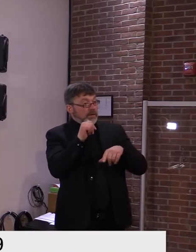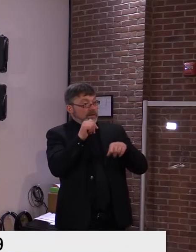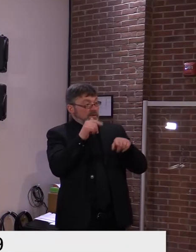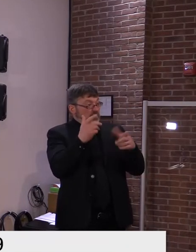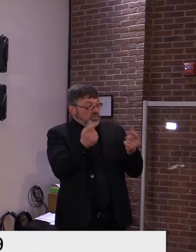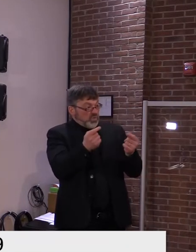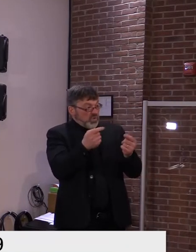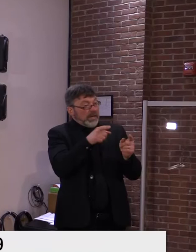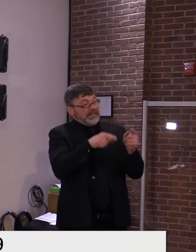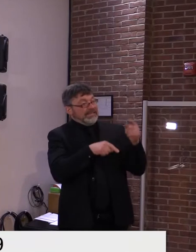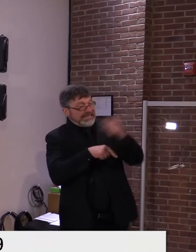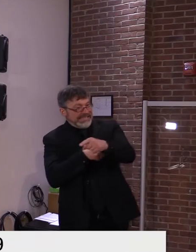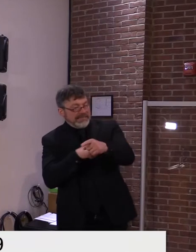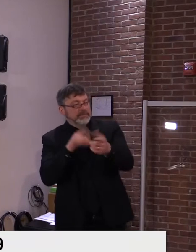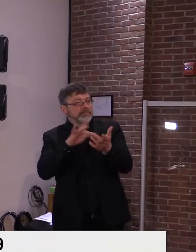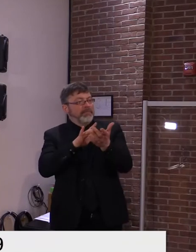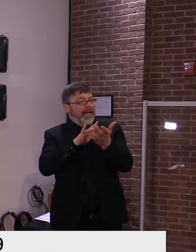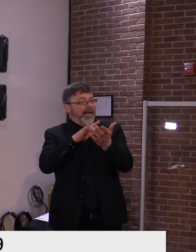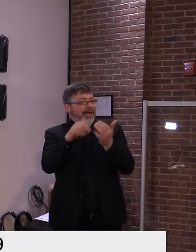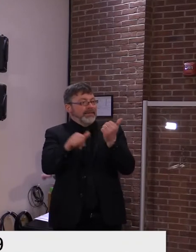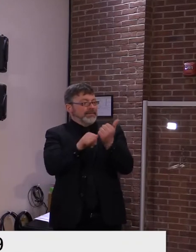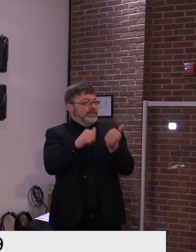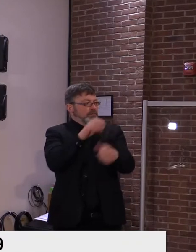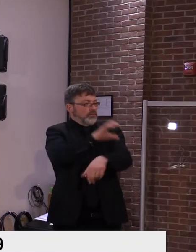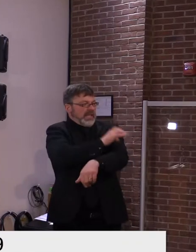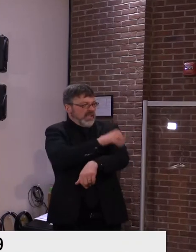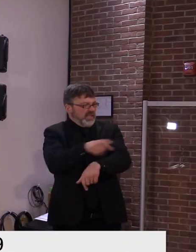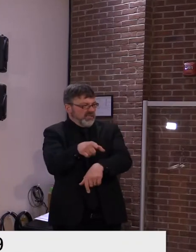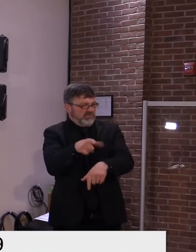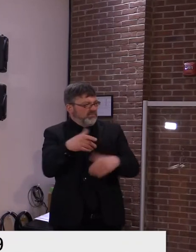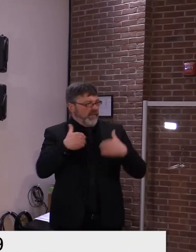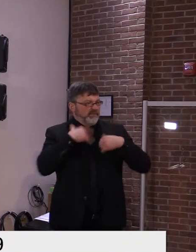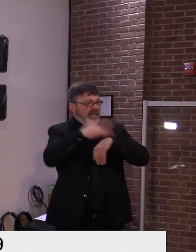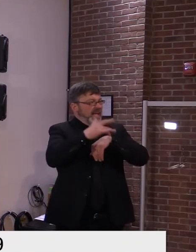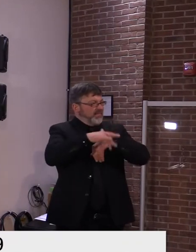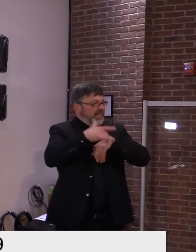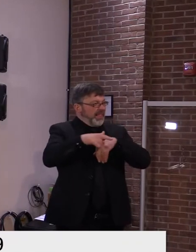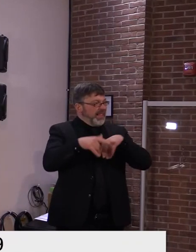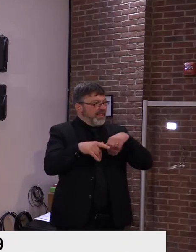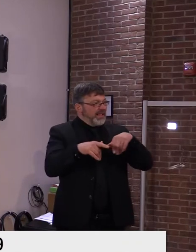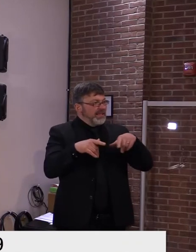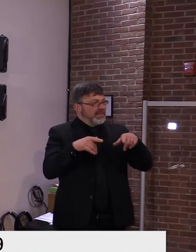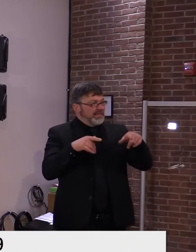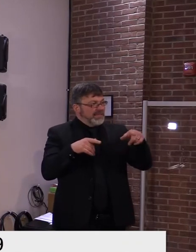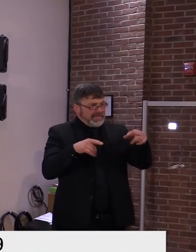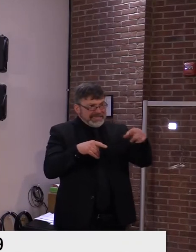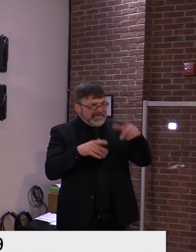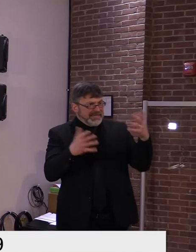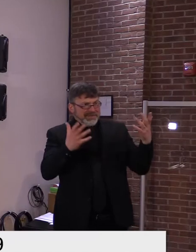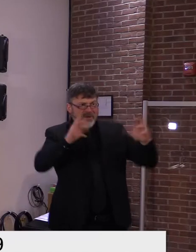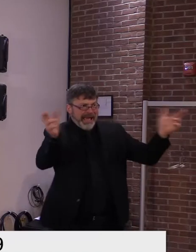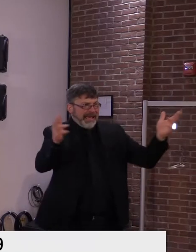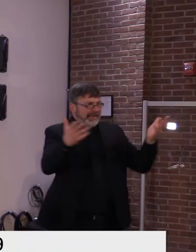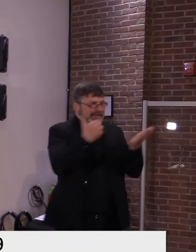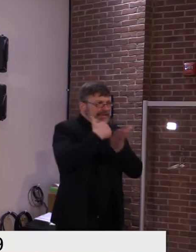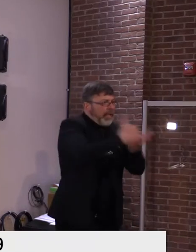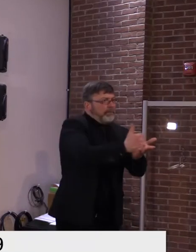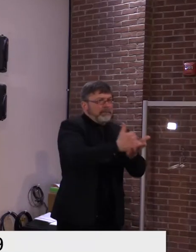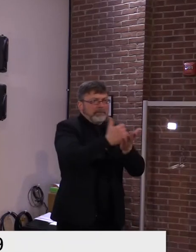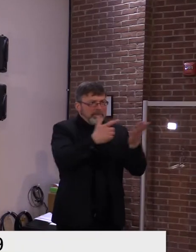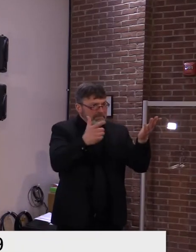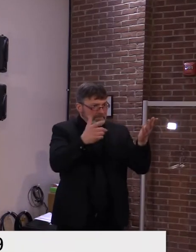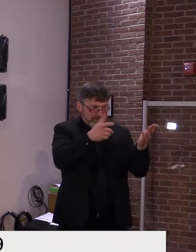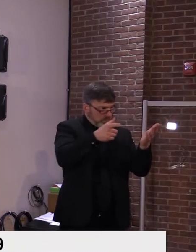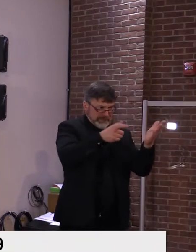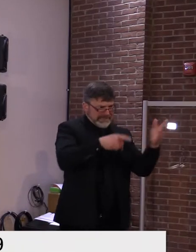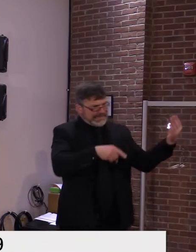has remained as robust as ever, and in fact had increasing enrollment. and maintained lots